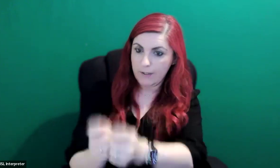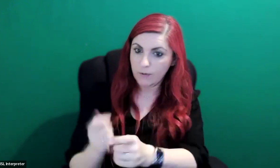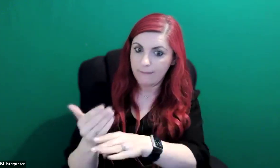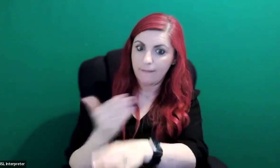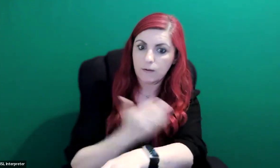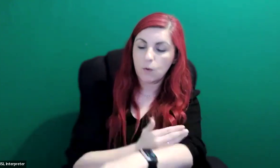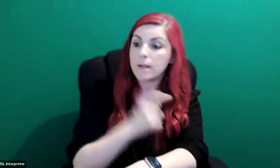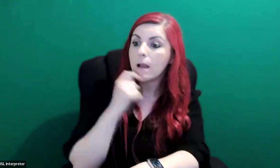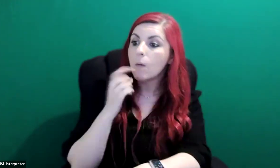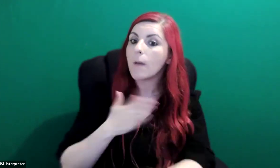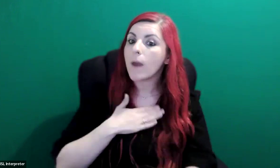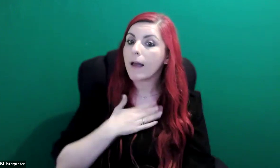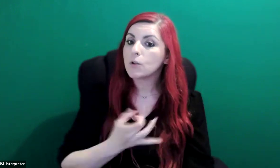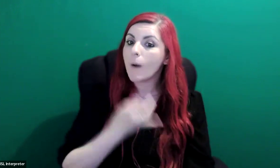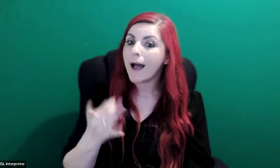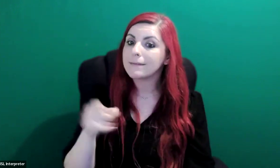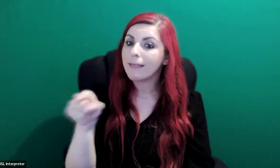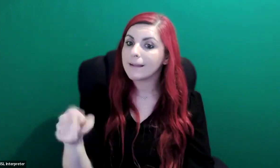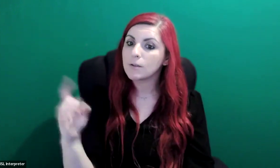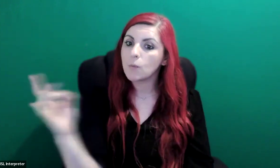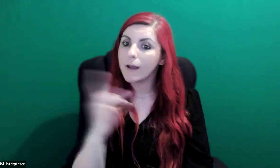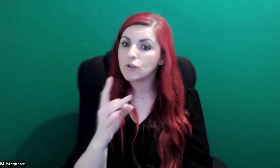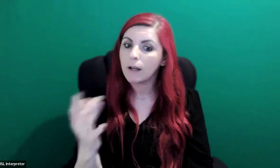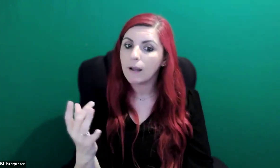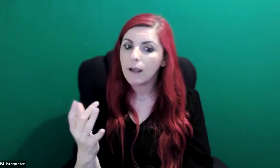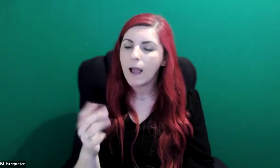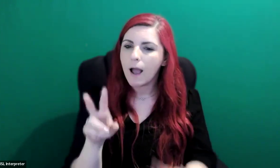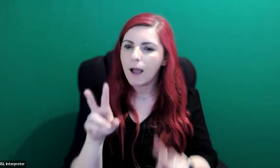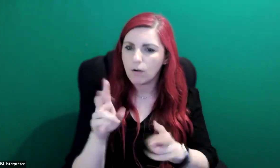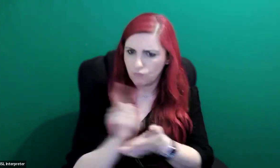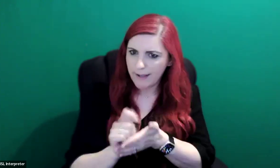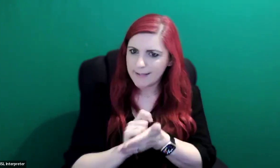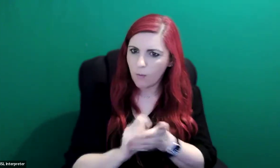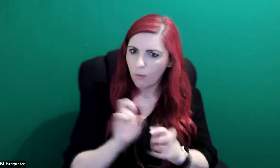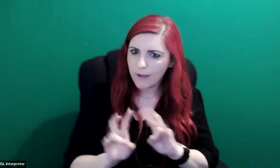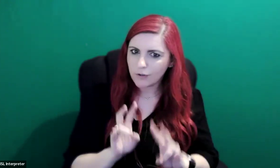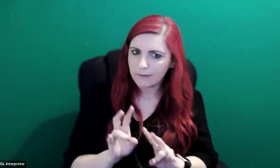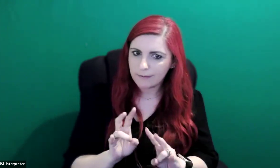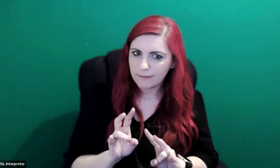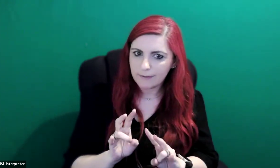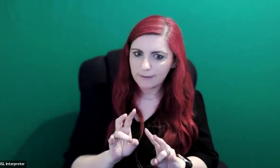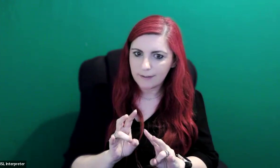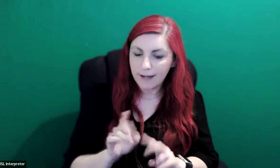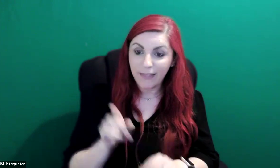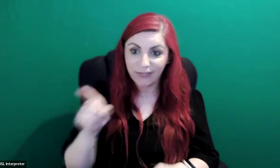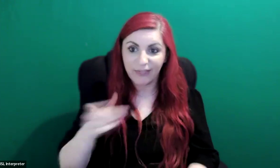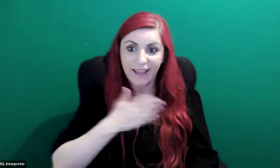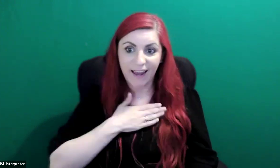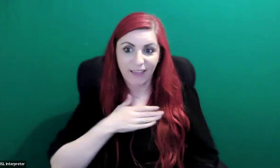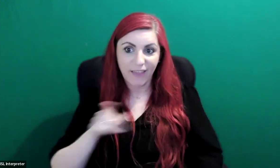to ask this question, and then quote, write down that question. It's what committee members like,